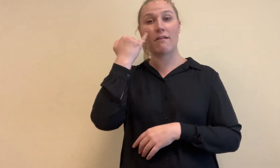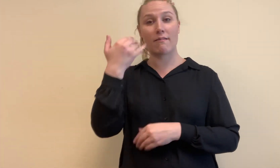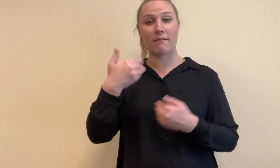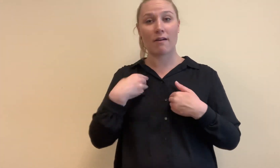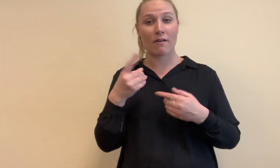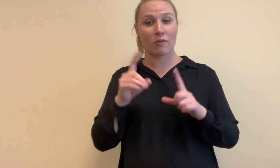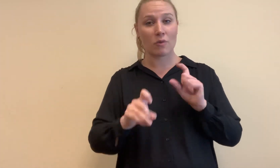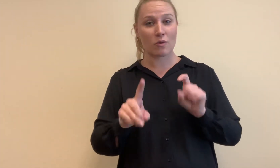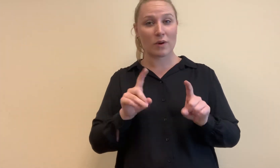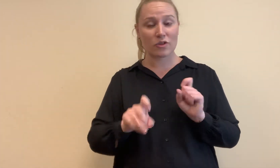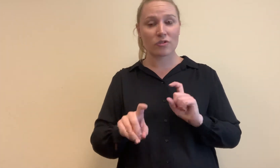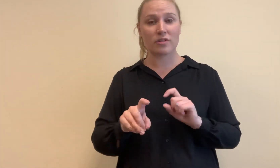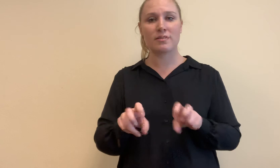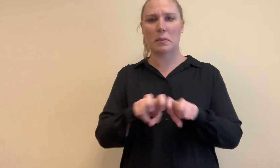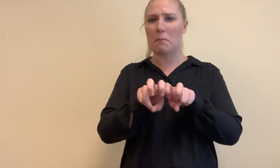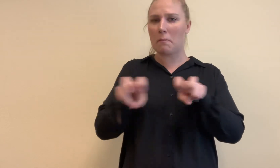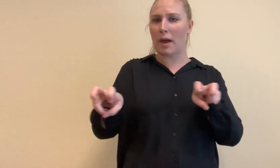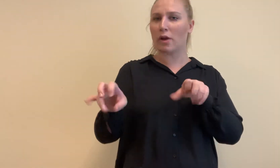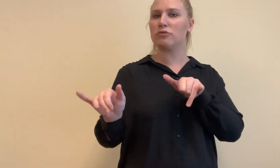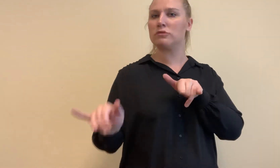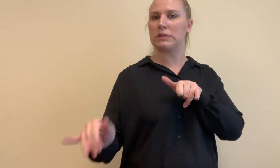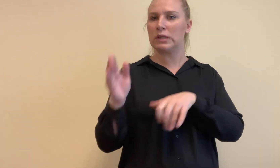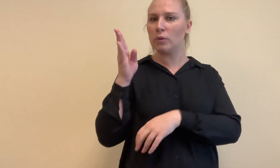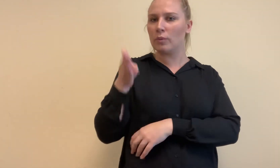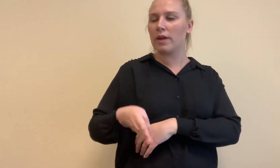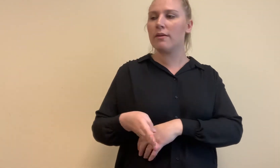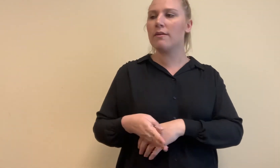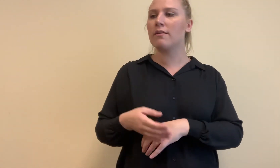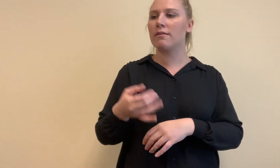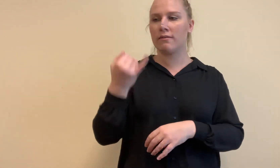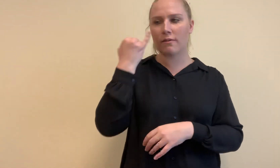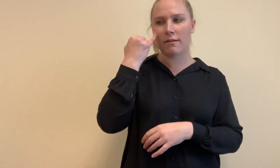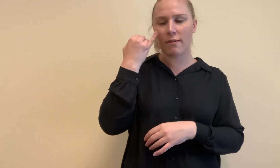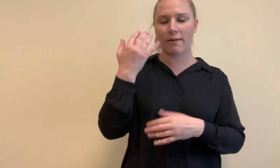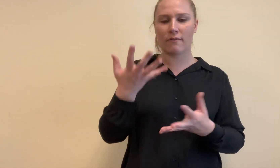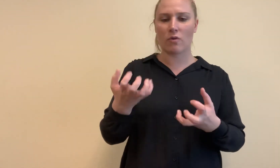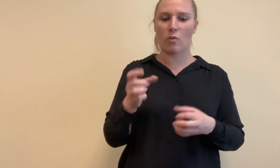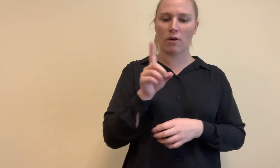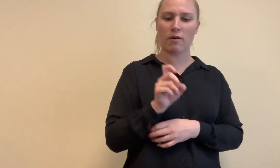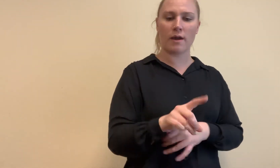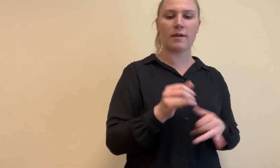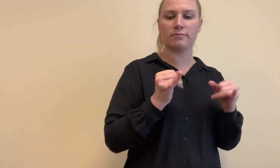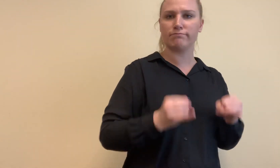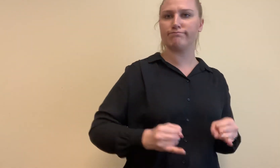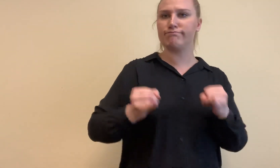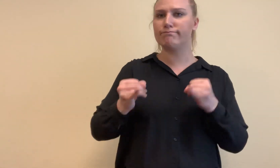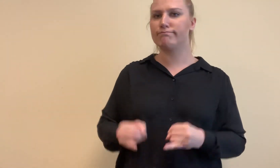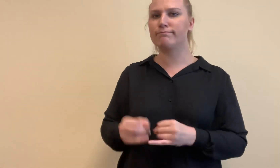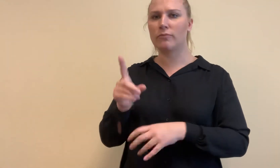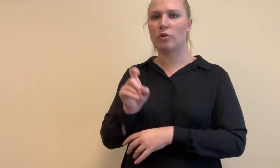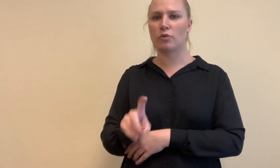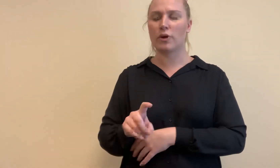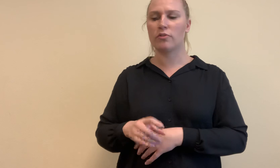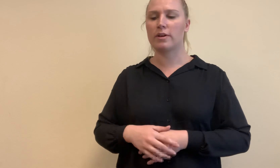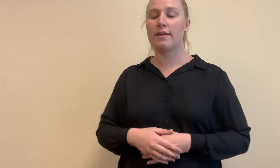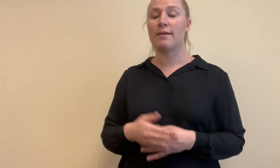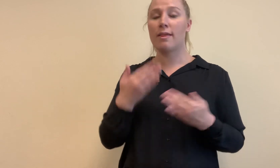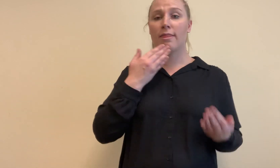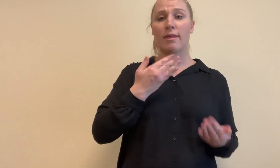around afterwards if you want to do some individual questions. Thank you again, President Fuller, Mrs. Fuller, for your Polk Salad